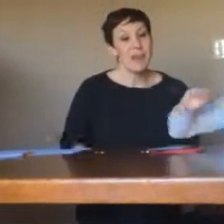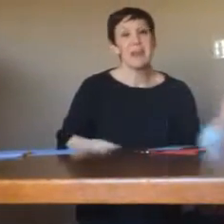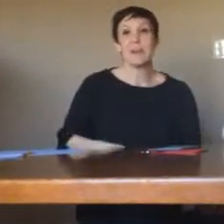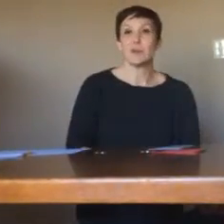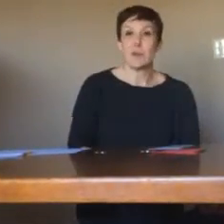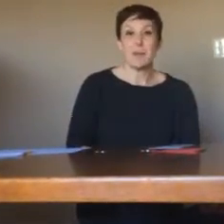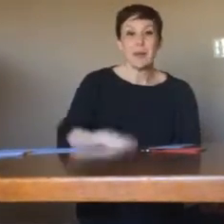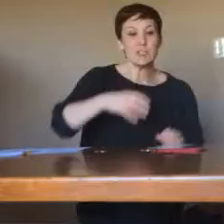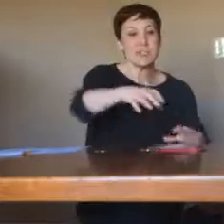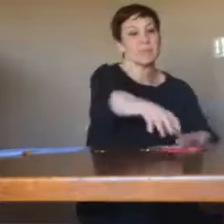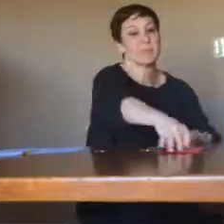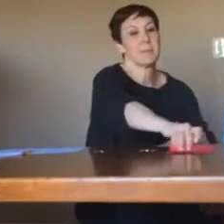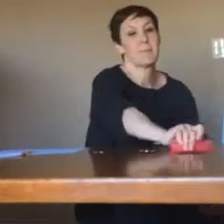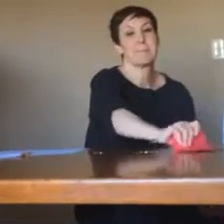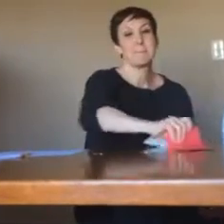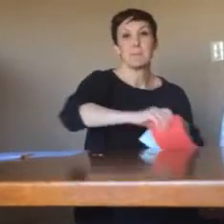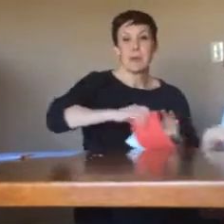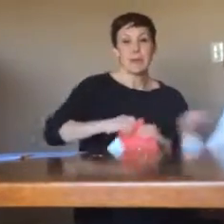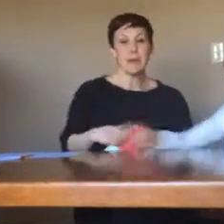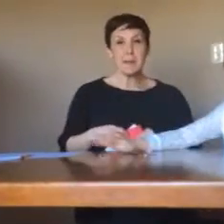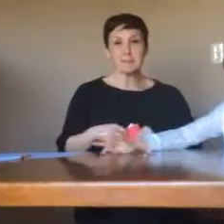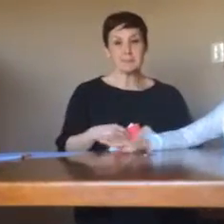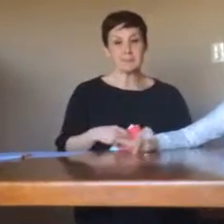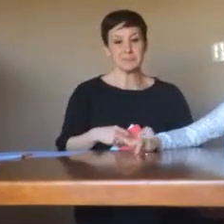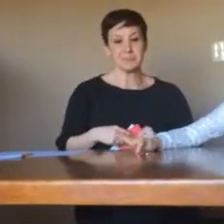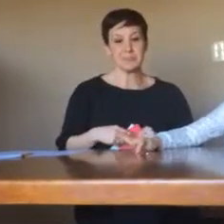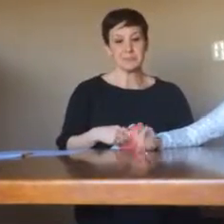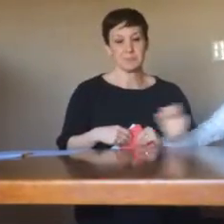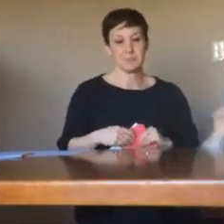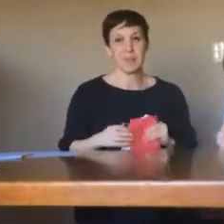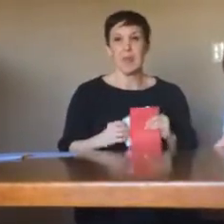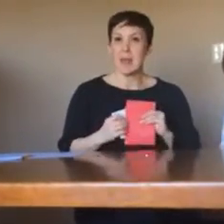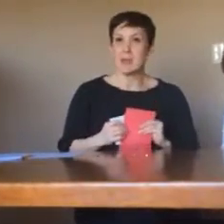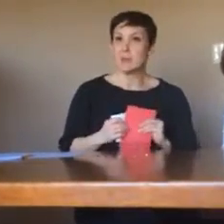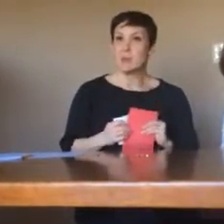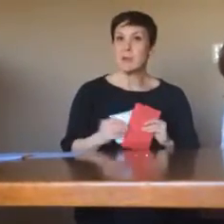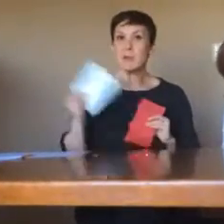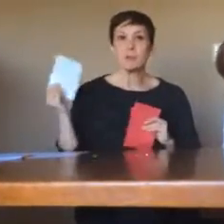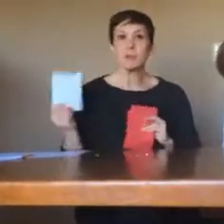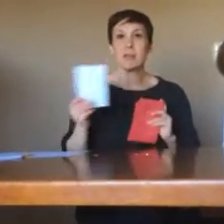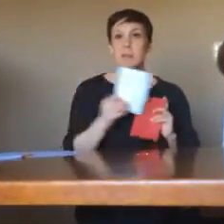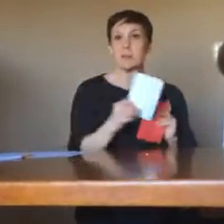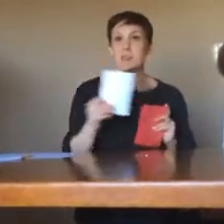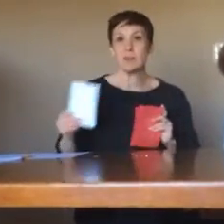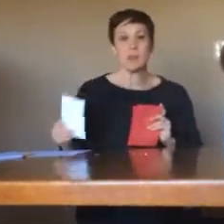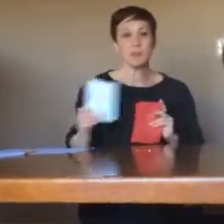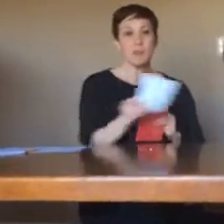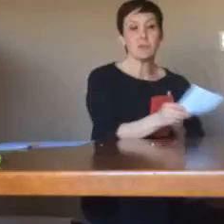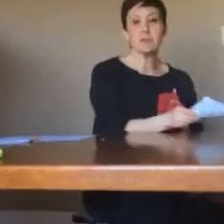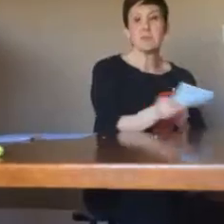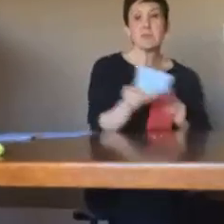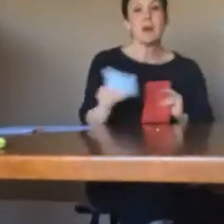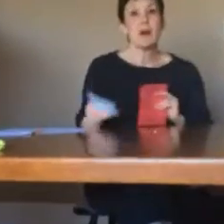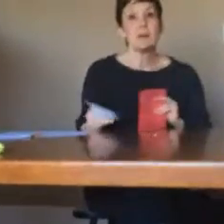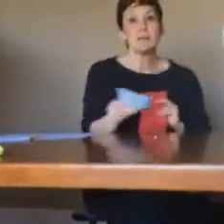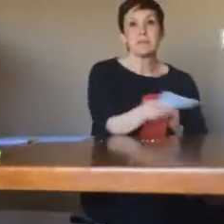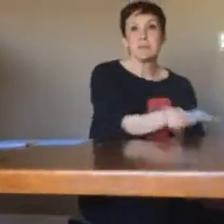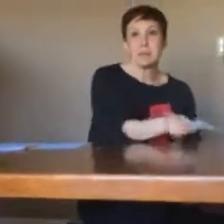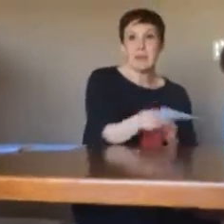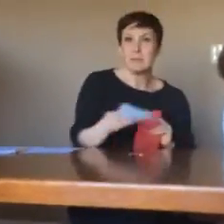Red, great matching. Penny on. And I do want to make sure that my distractor goes on a different side of